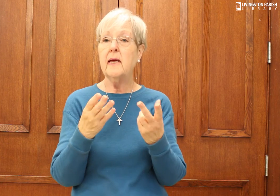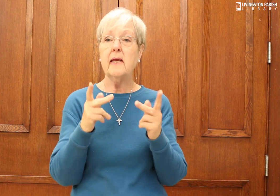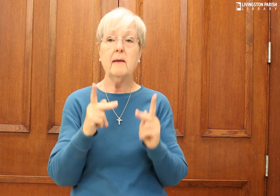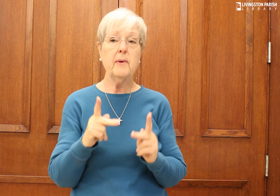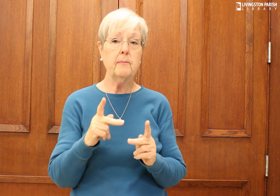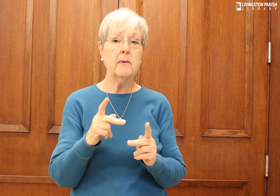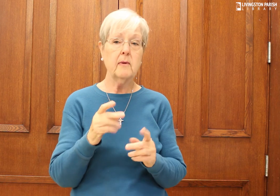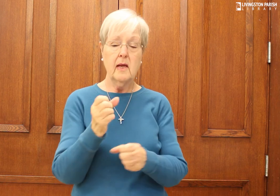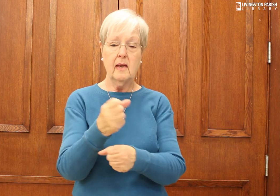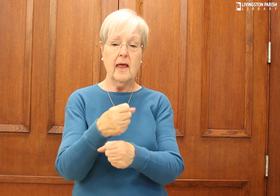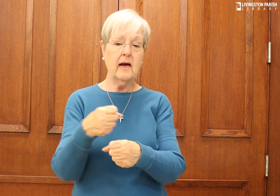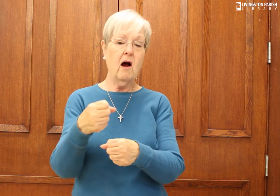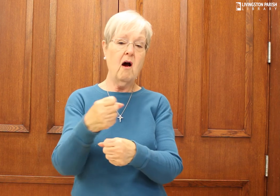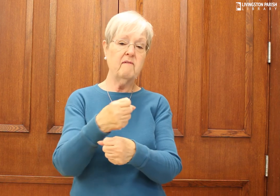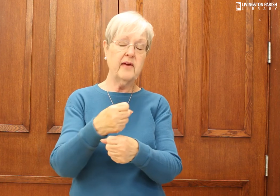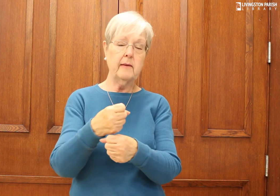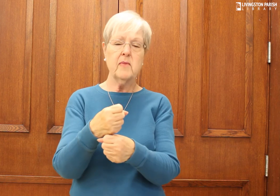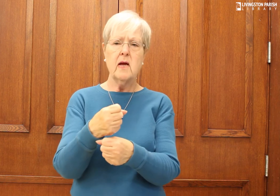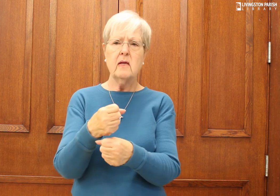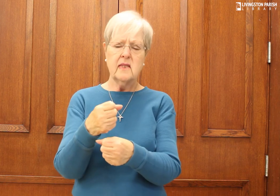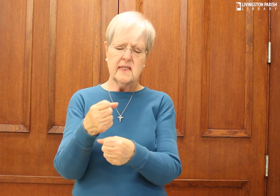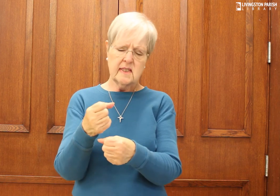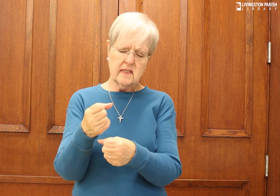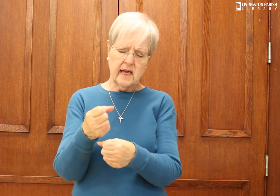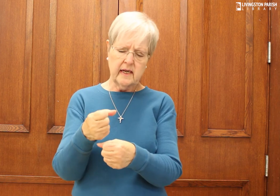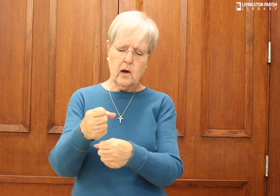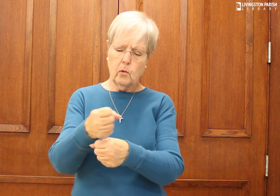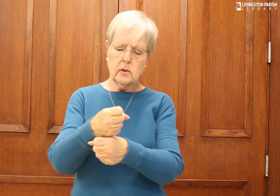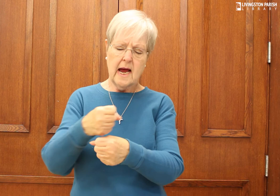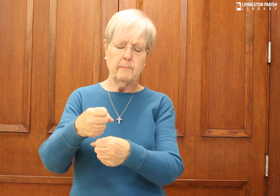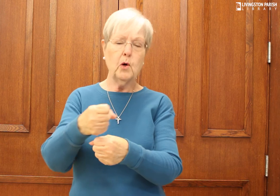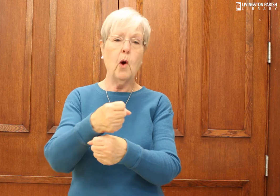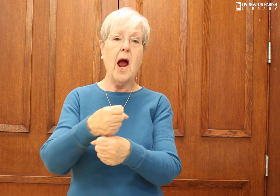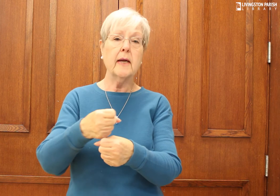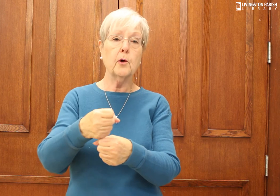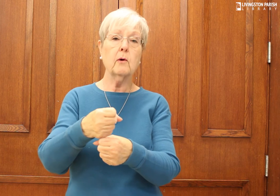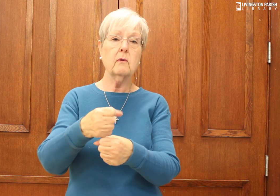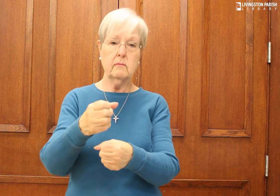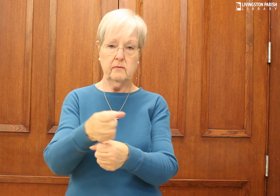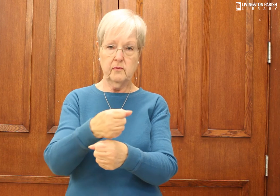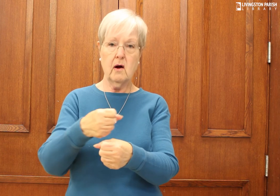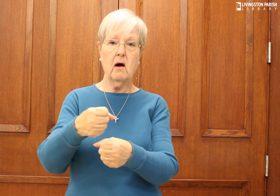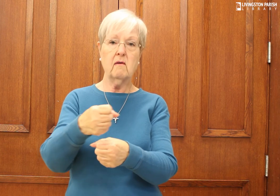Many people like coffee. This is like an old-time grinder for coffee.